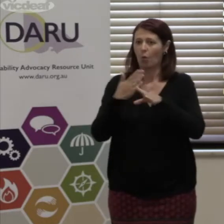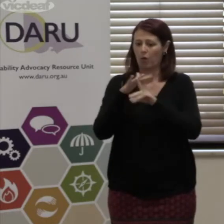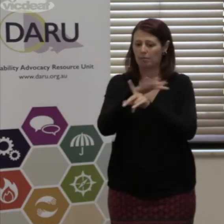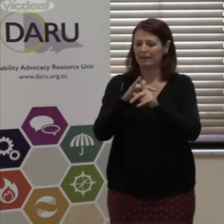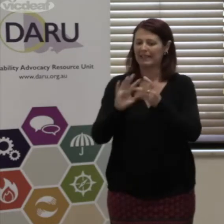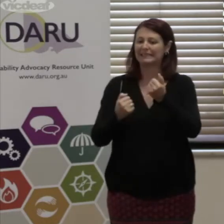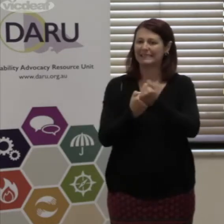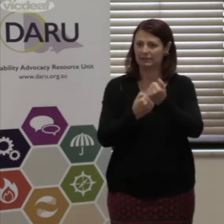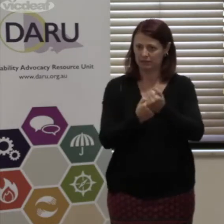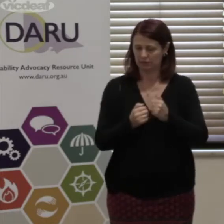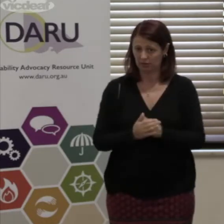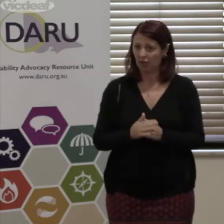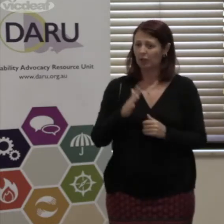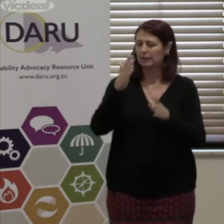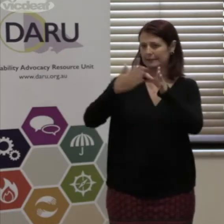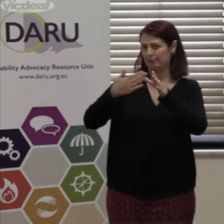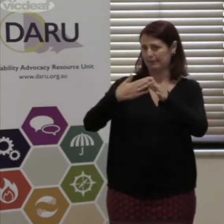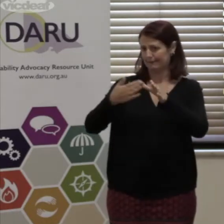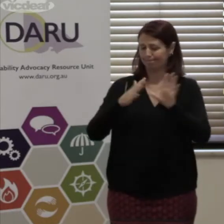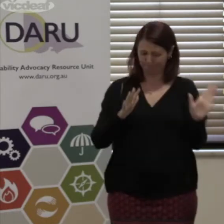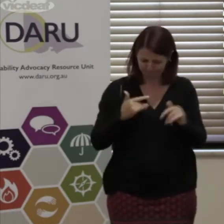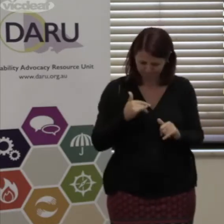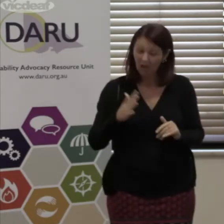It depends. So when you're working,